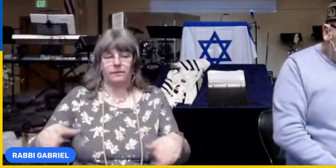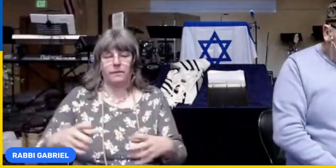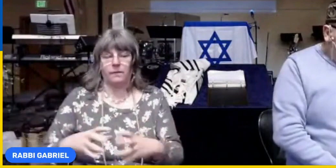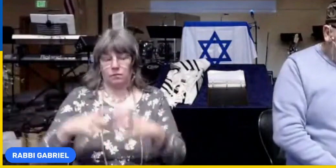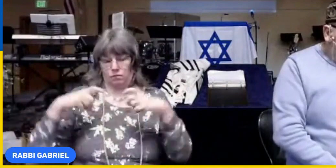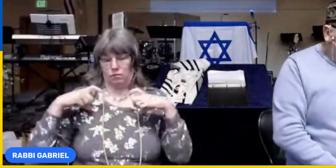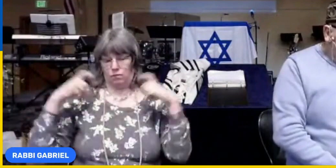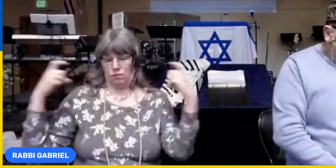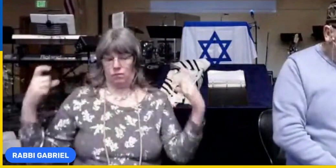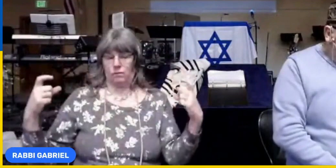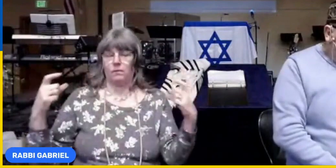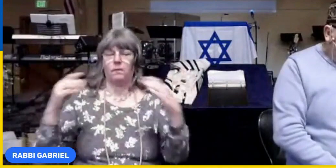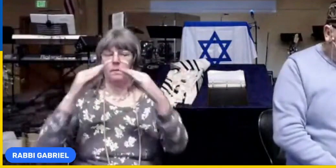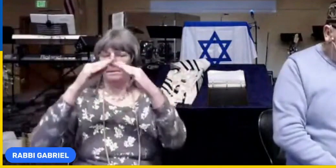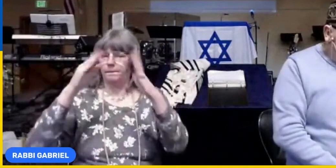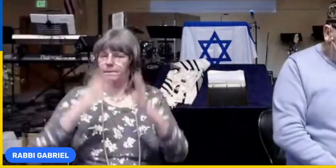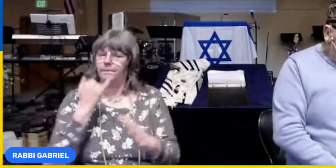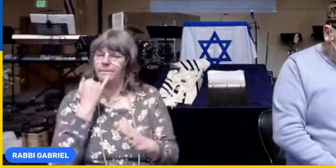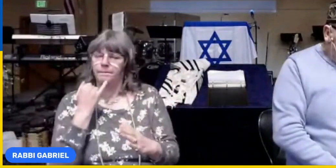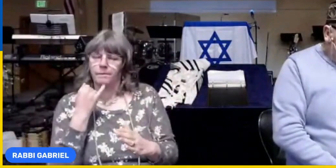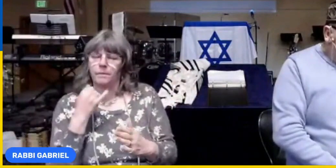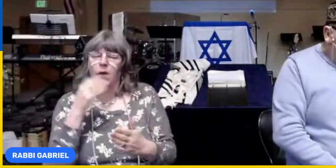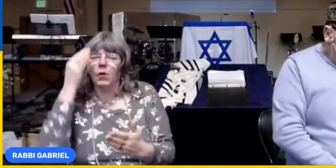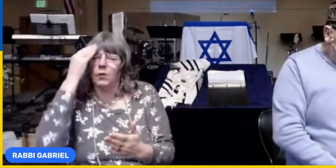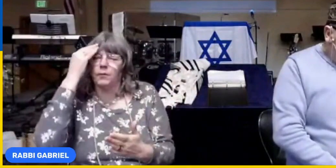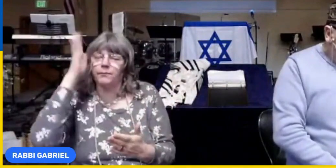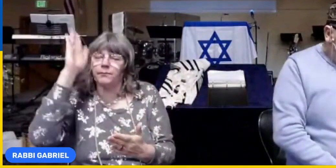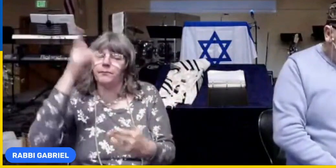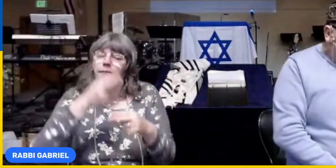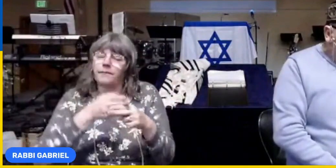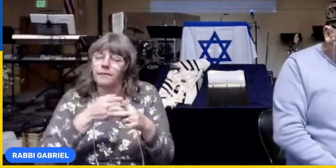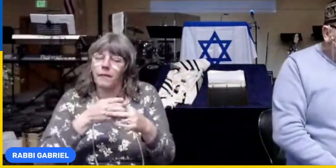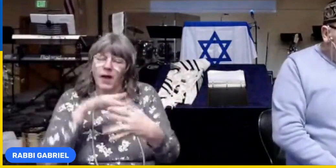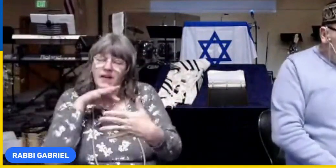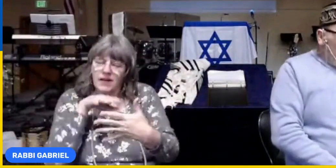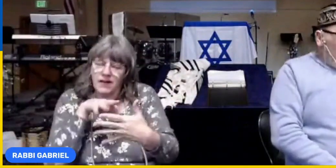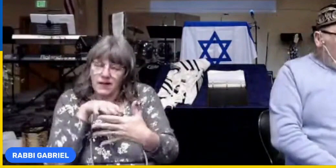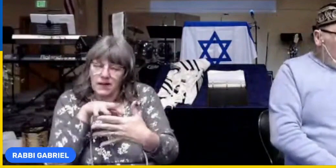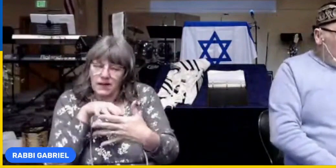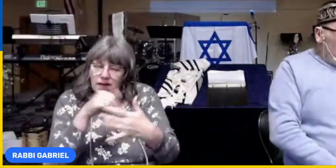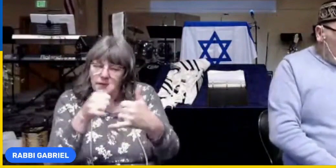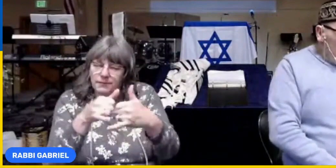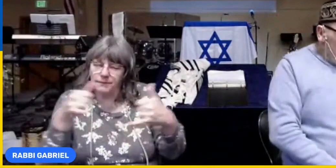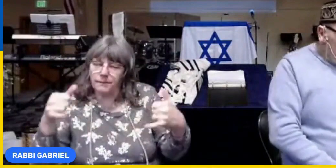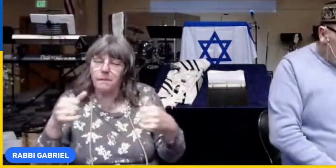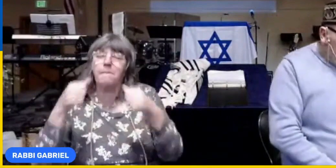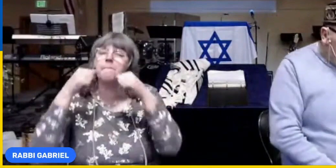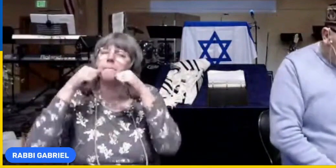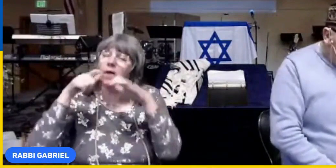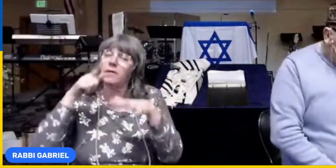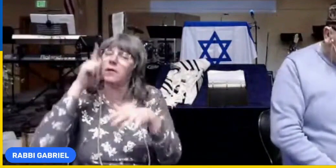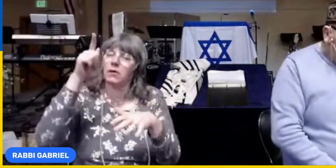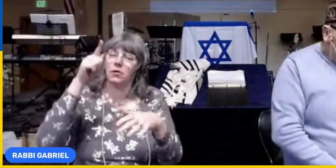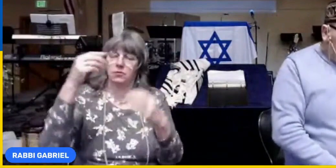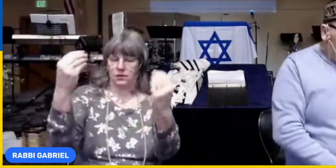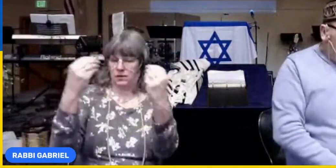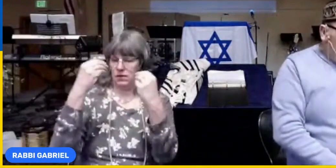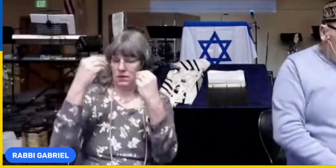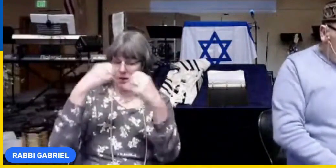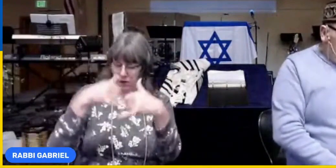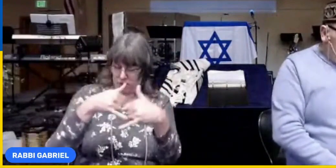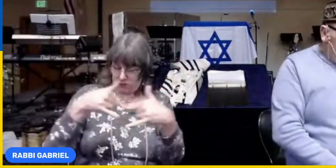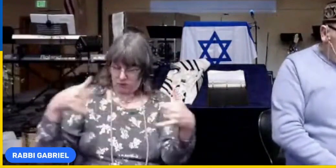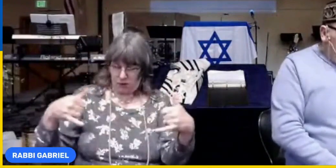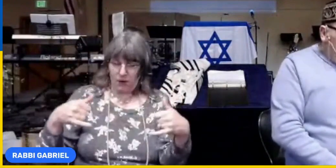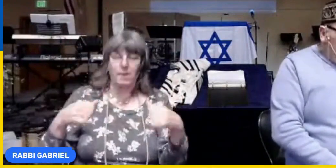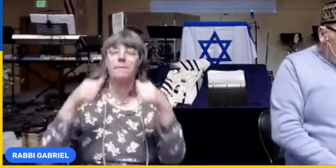greater house of Israel, know your name and study your Torah for its own sake. Blessed are you, O Lord, who teaches Torah to